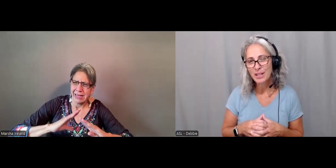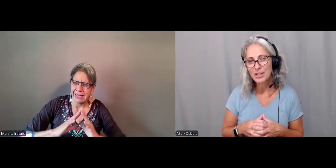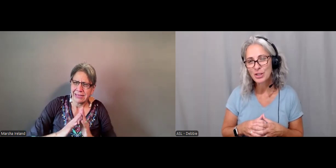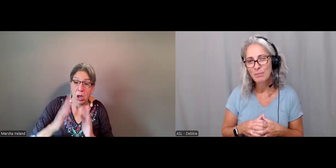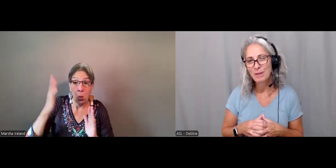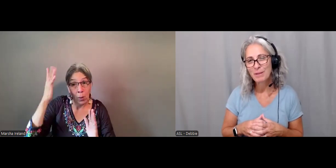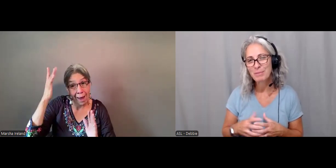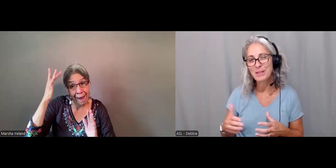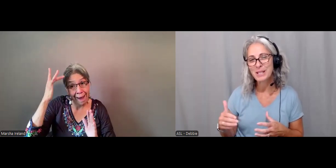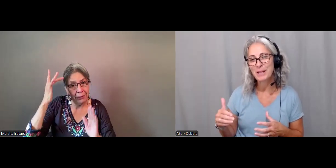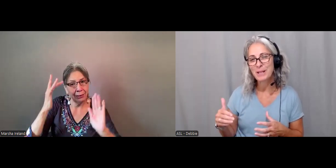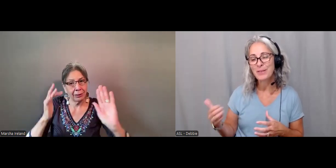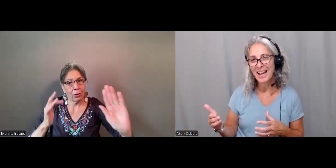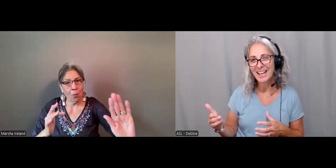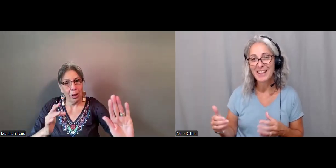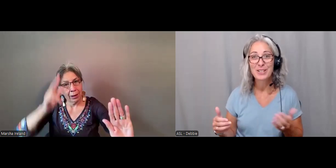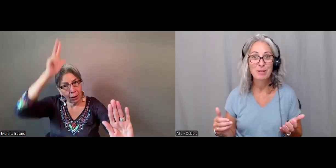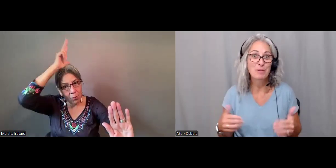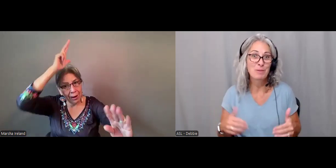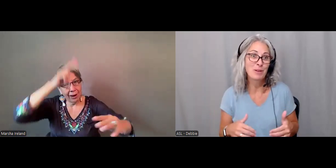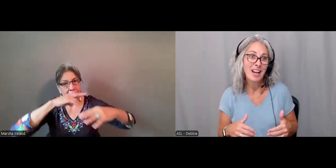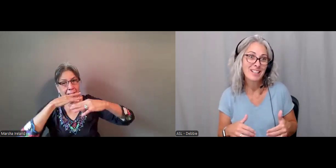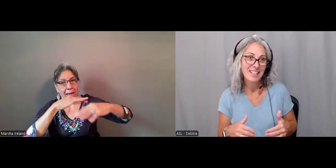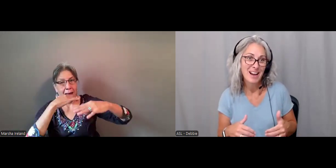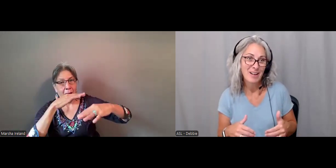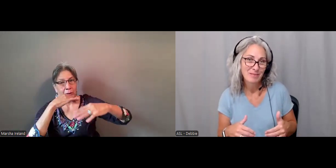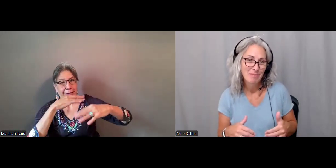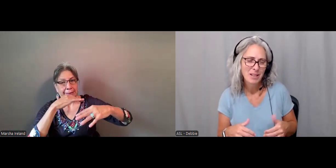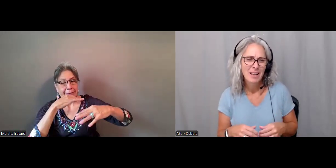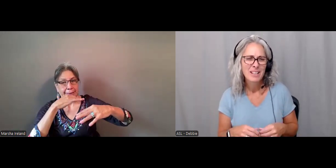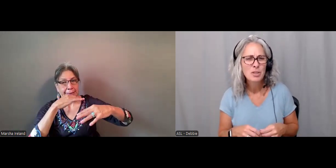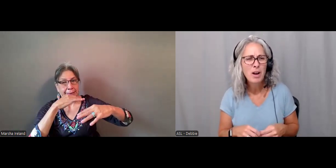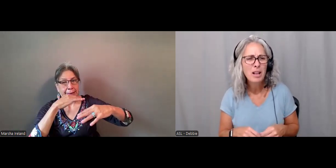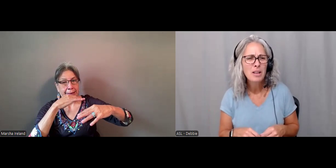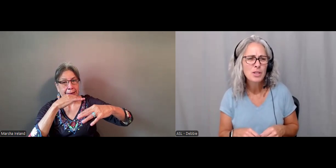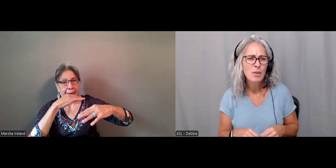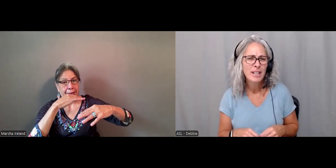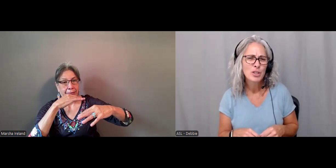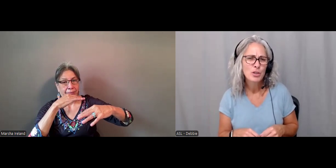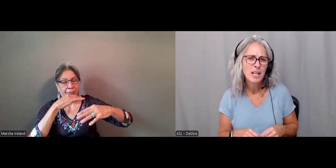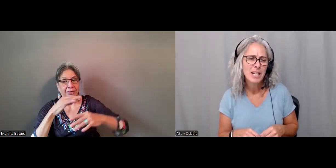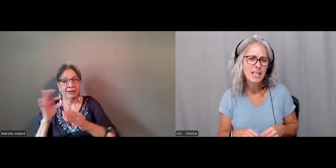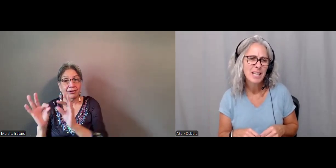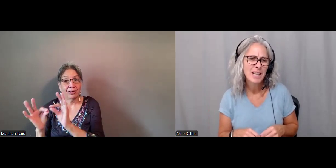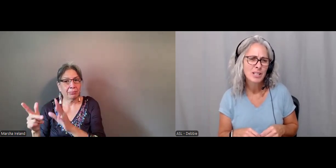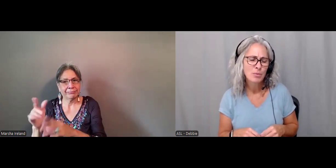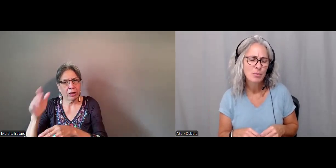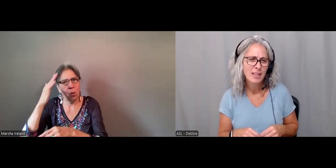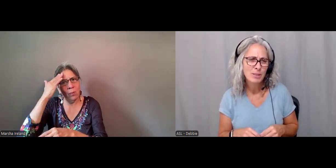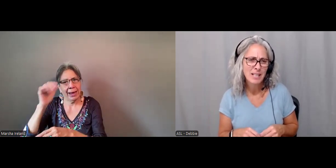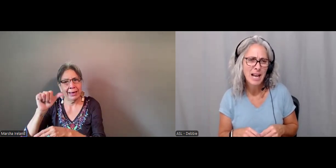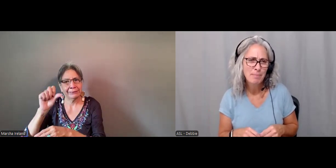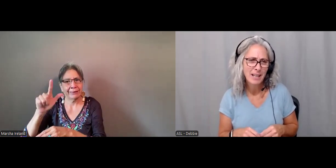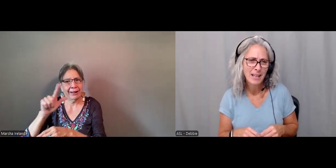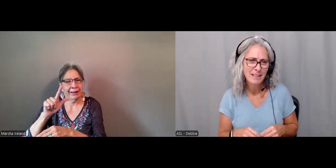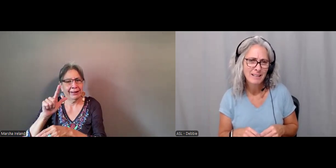However, when people would speak in Oneida, the interpreter would put her hands down. And so Olive was quite intrigued as to why